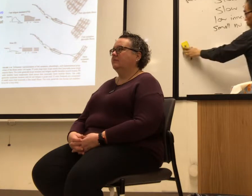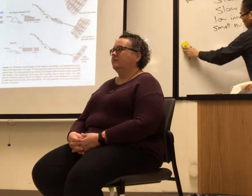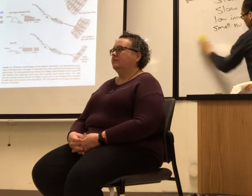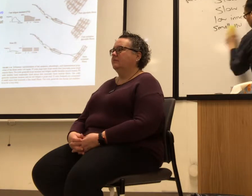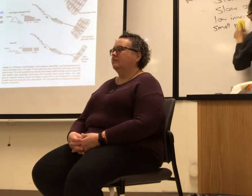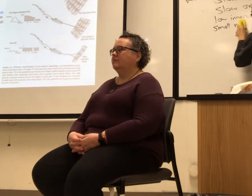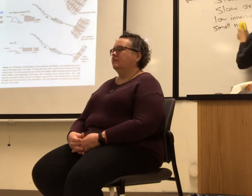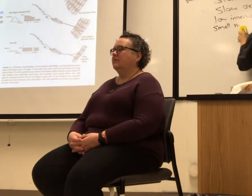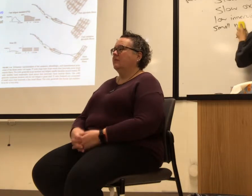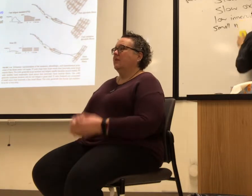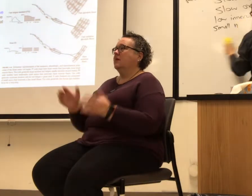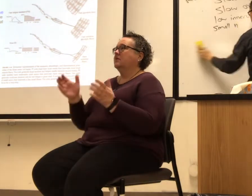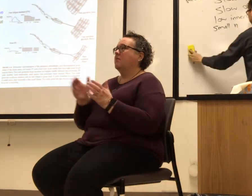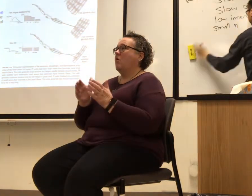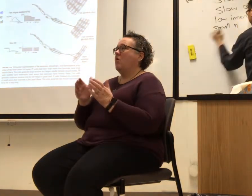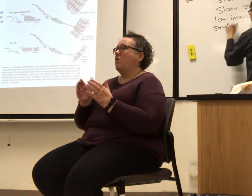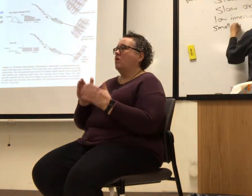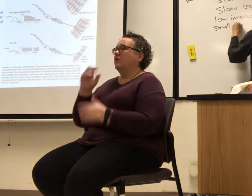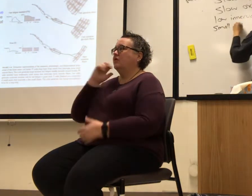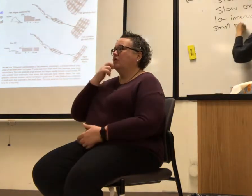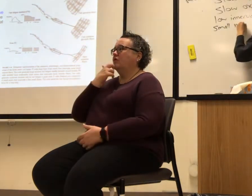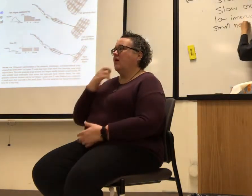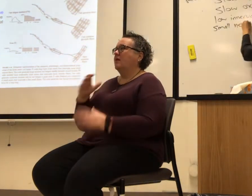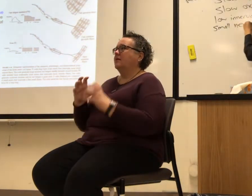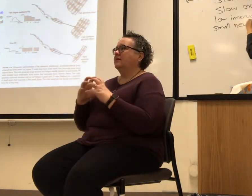Small neuron cell body.